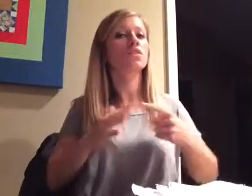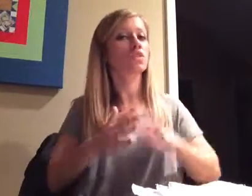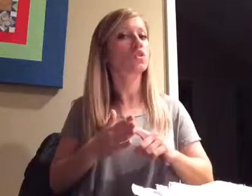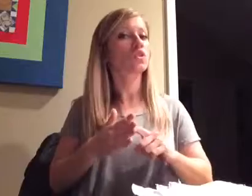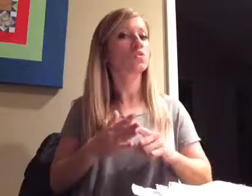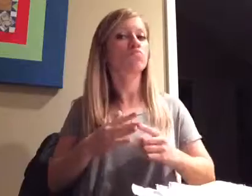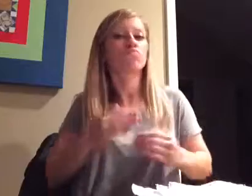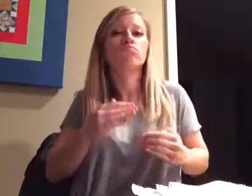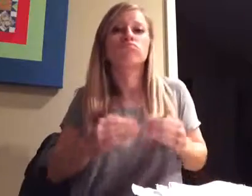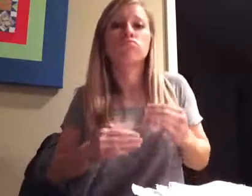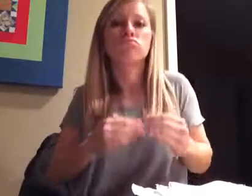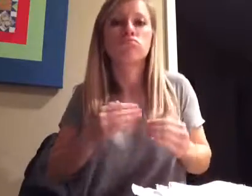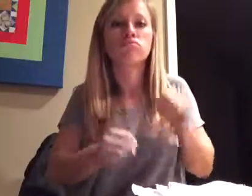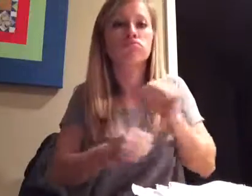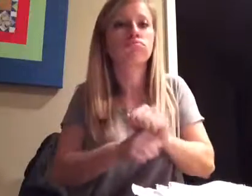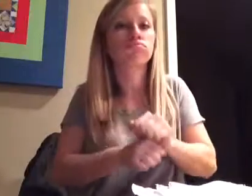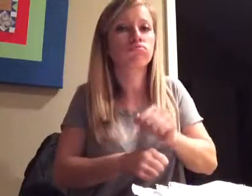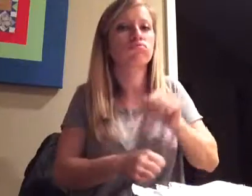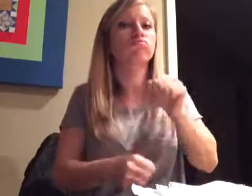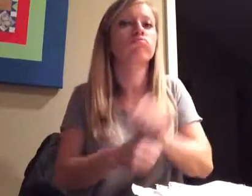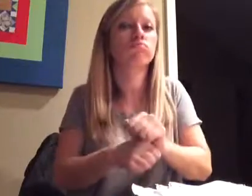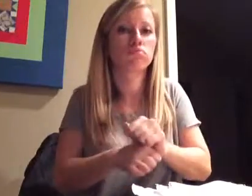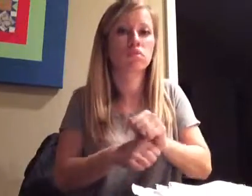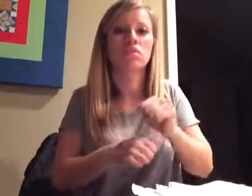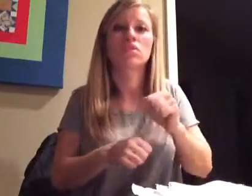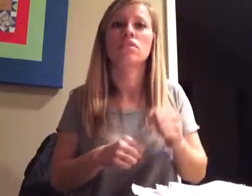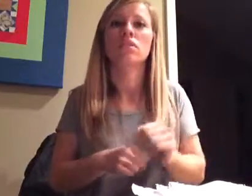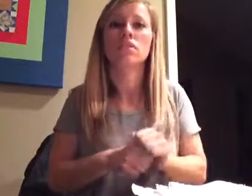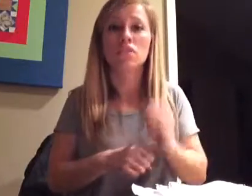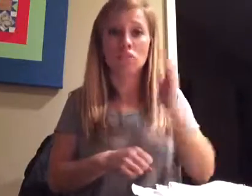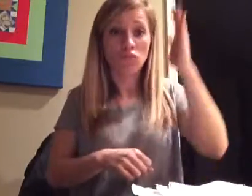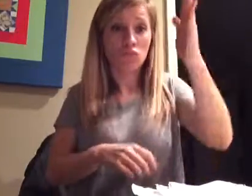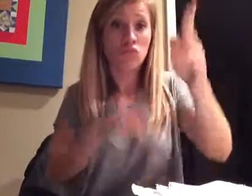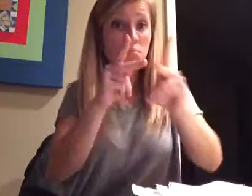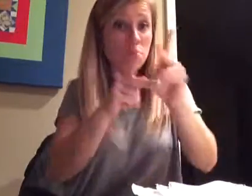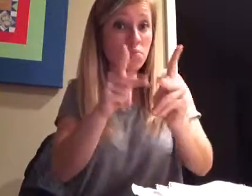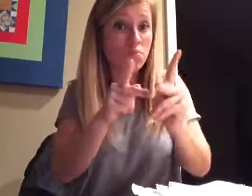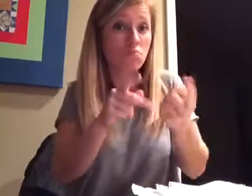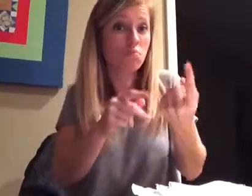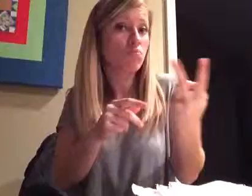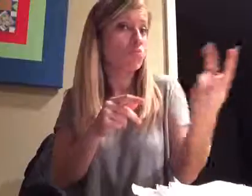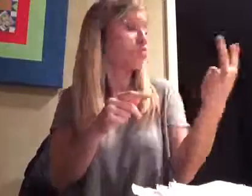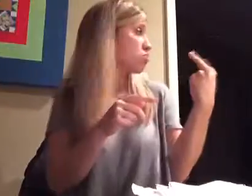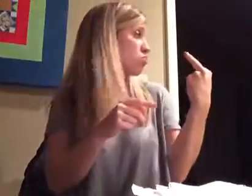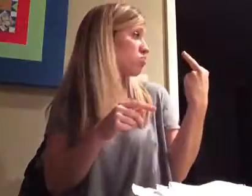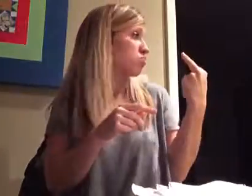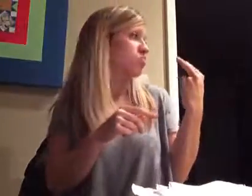begin our work so that in the future men will look back and say,